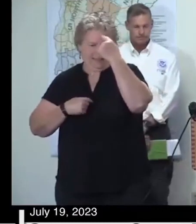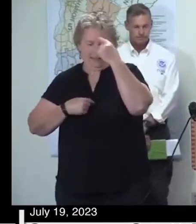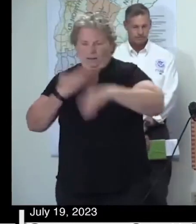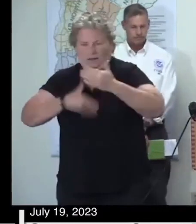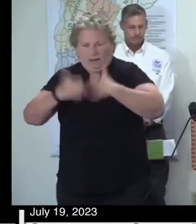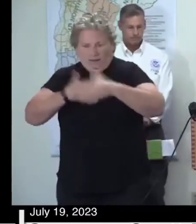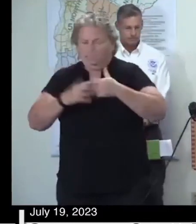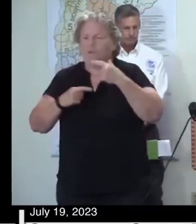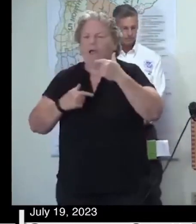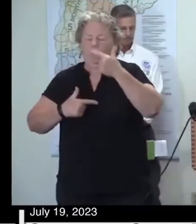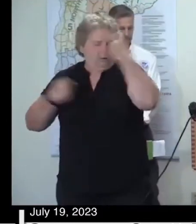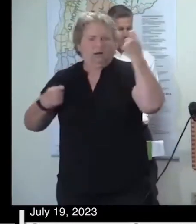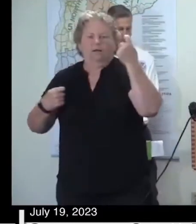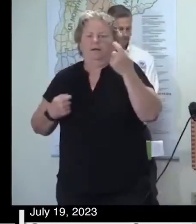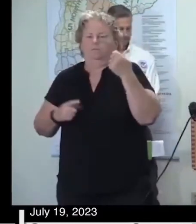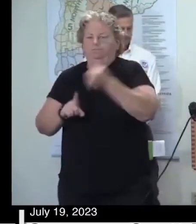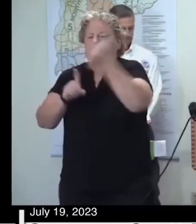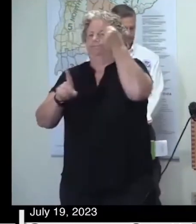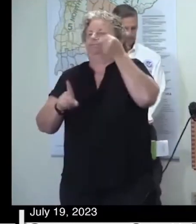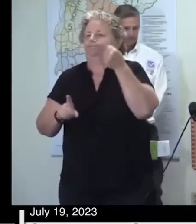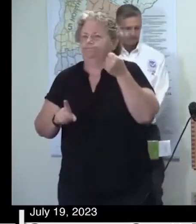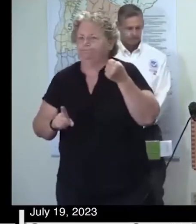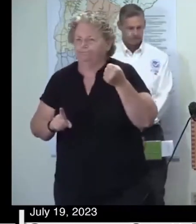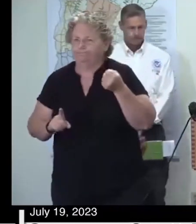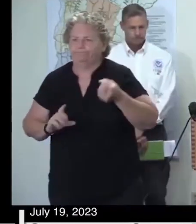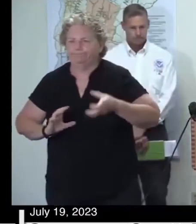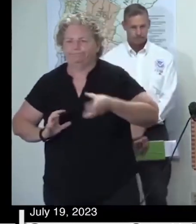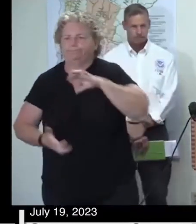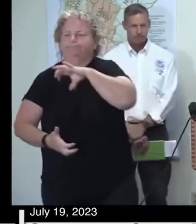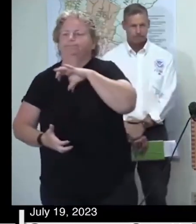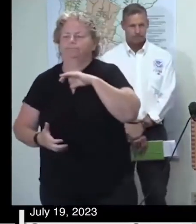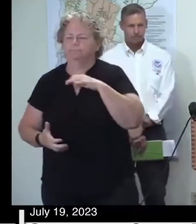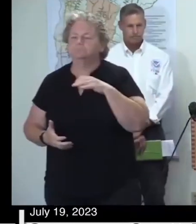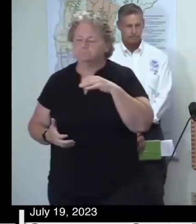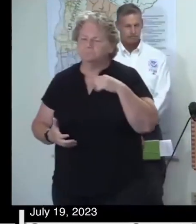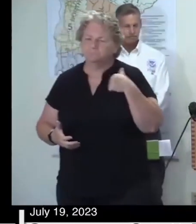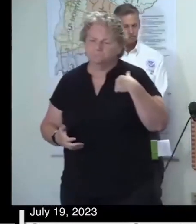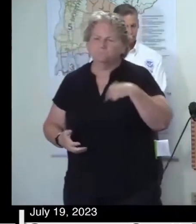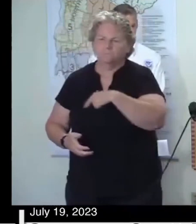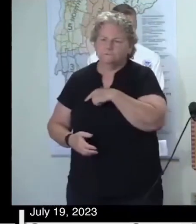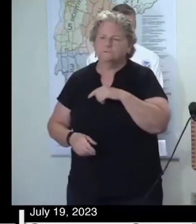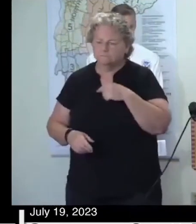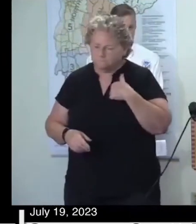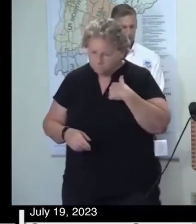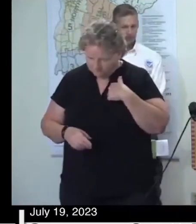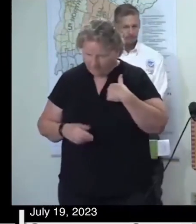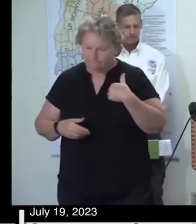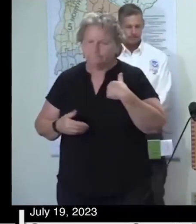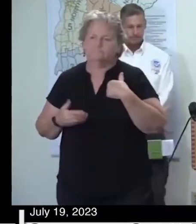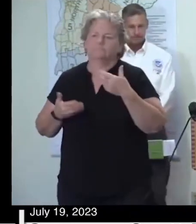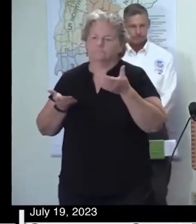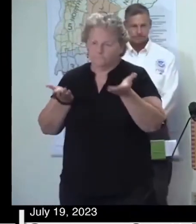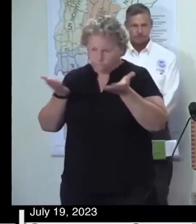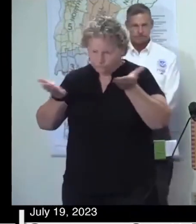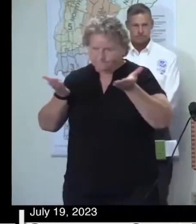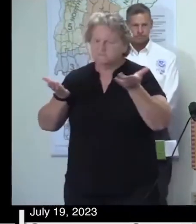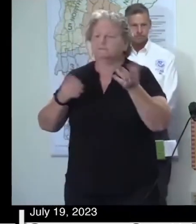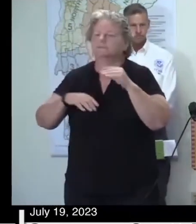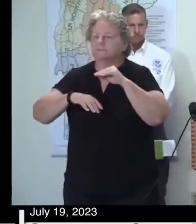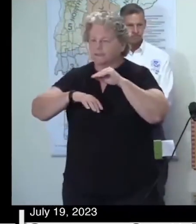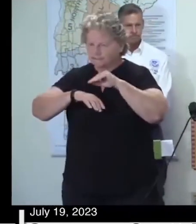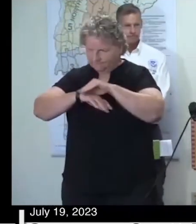well-being of our communities. This means addressing the crucial impact of natural disasters on our mental